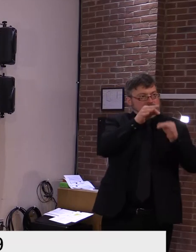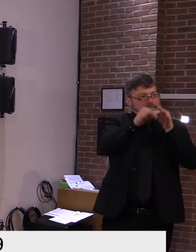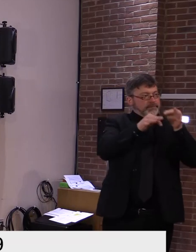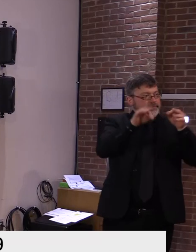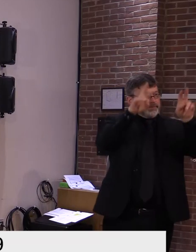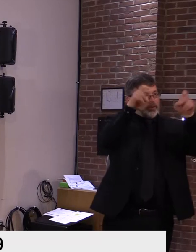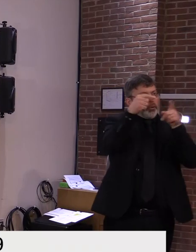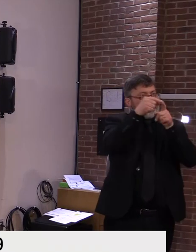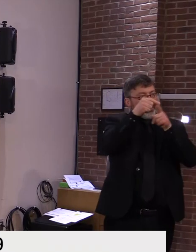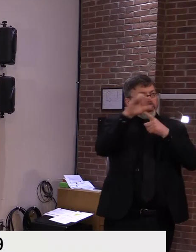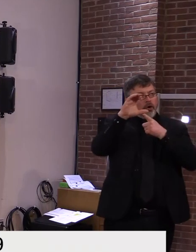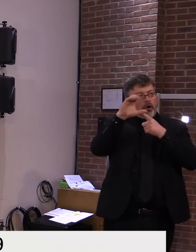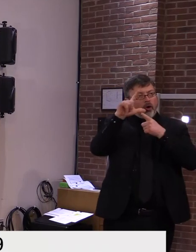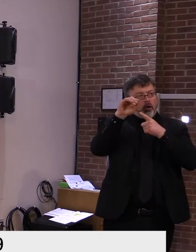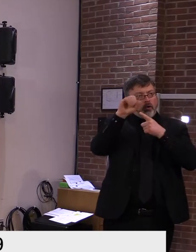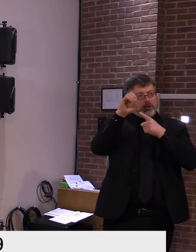6 feet?